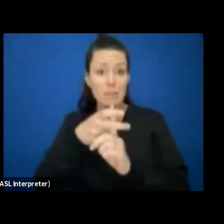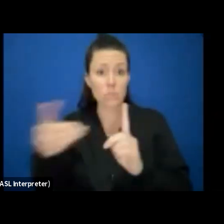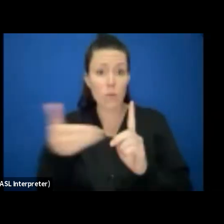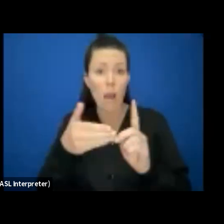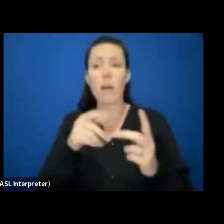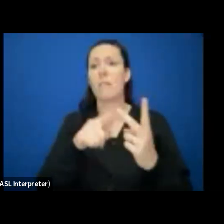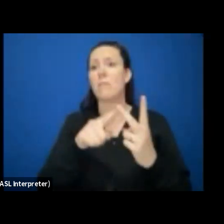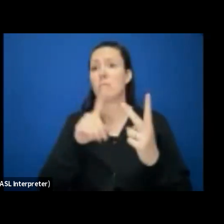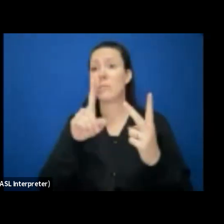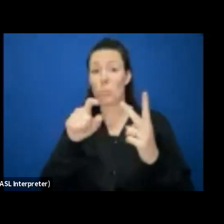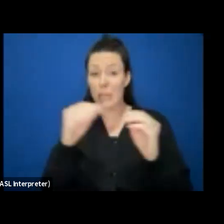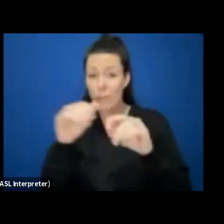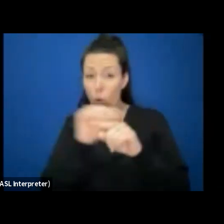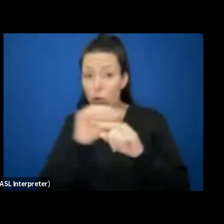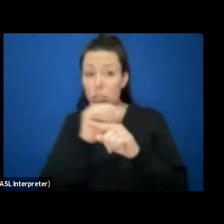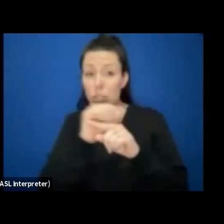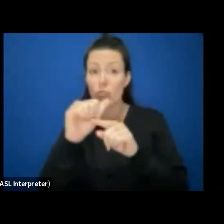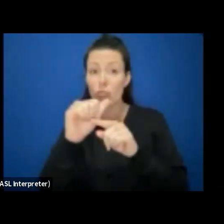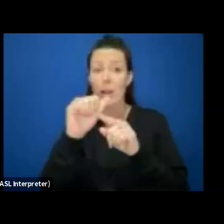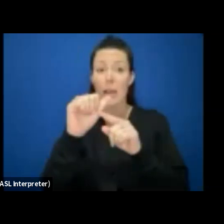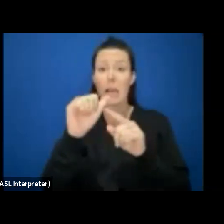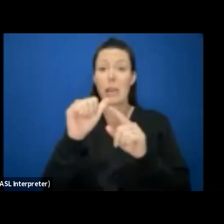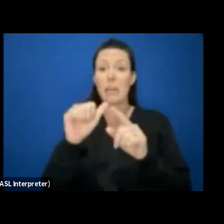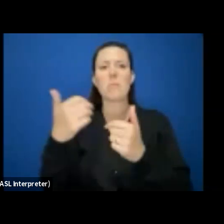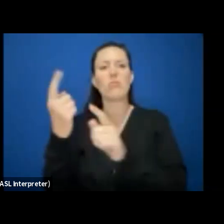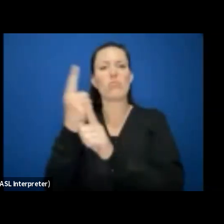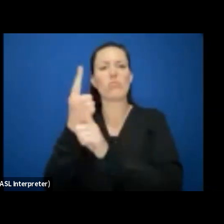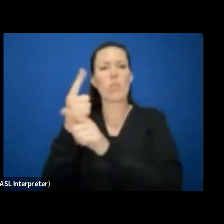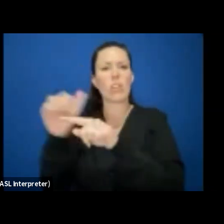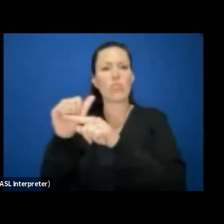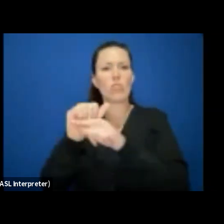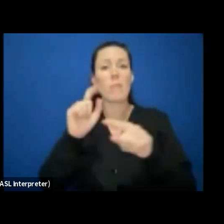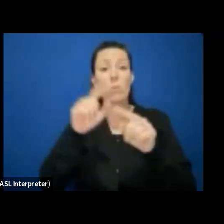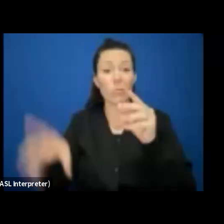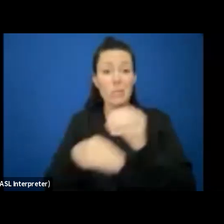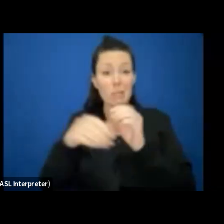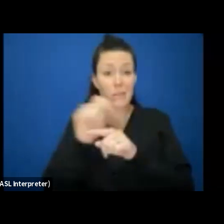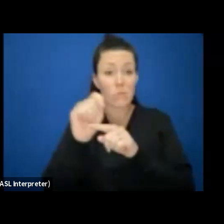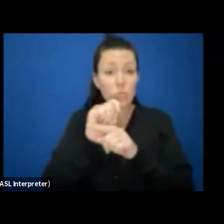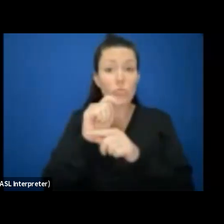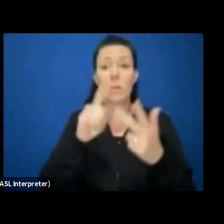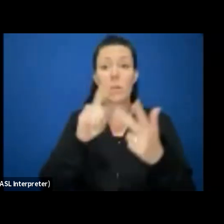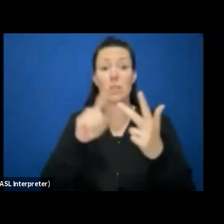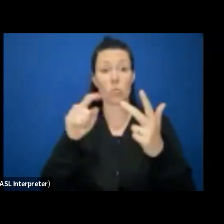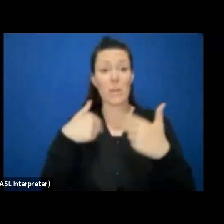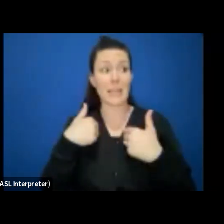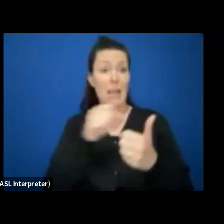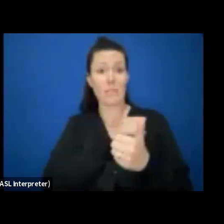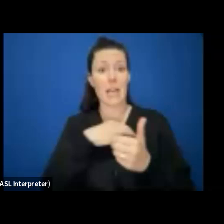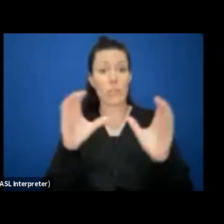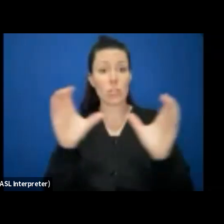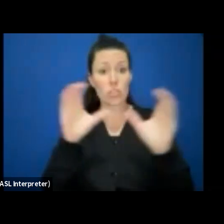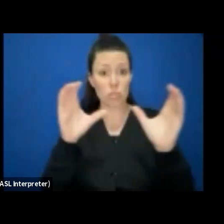Do we need any trainings outside, the normal ILC trainings that we get? Do we need to get staff certified to do rapid